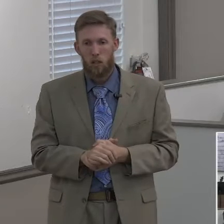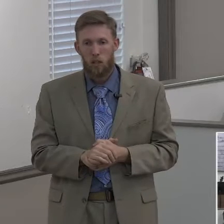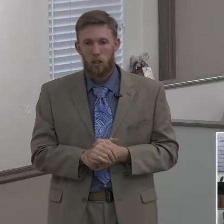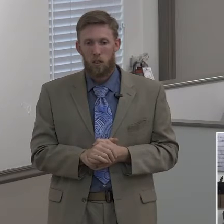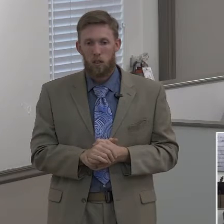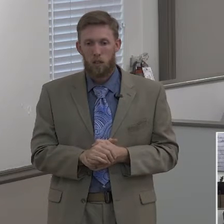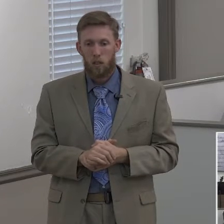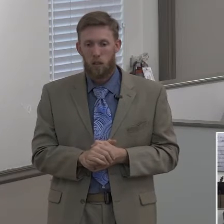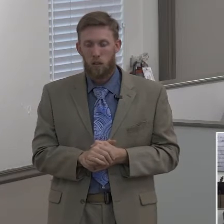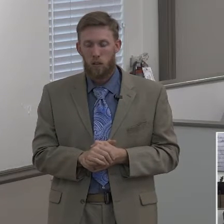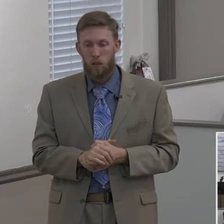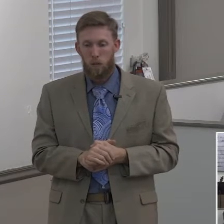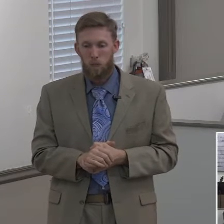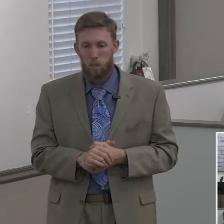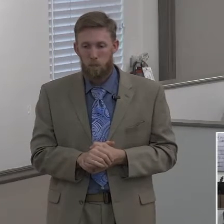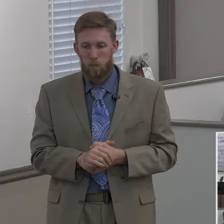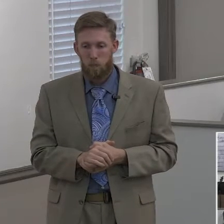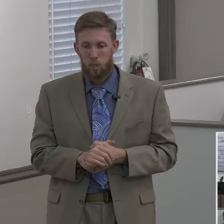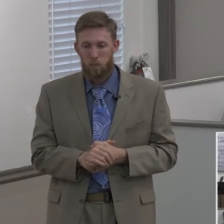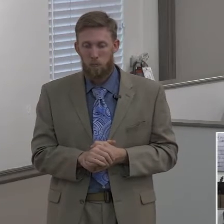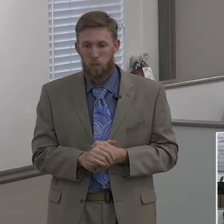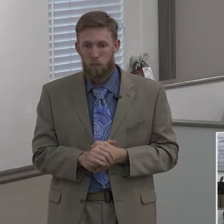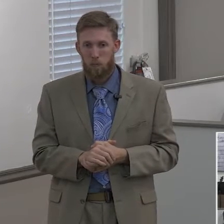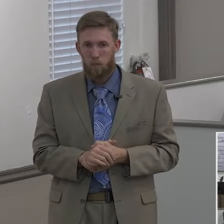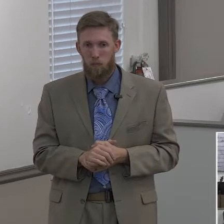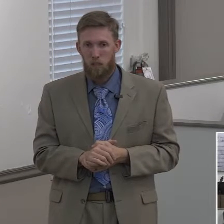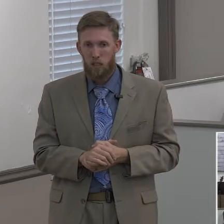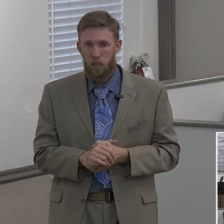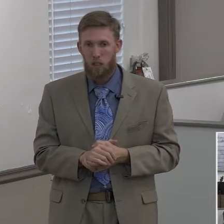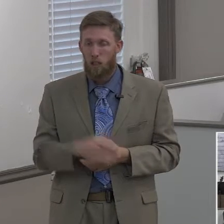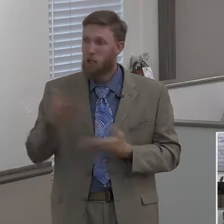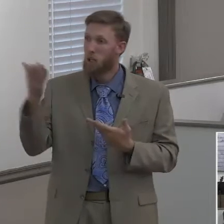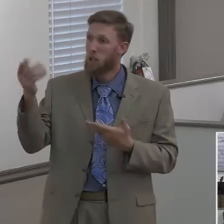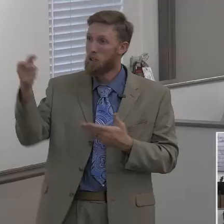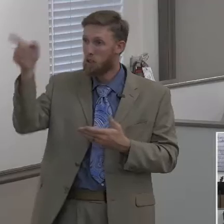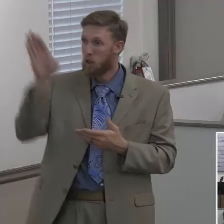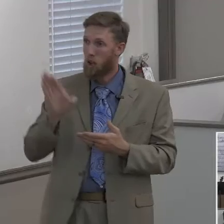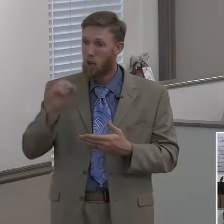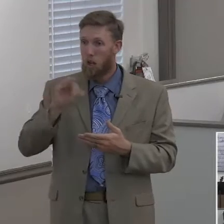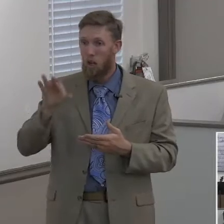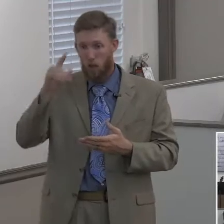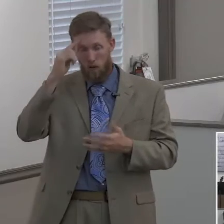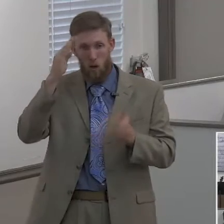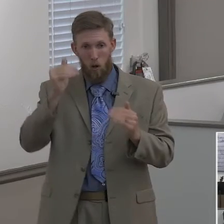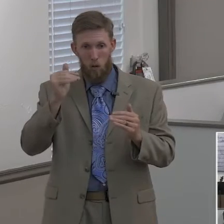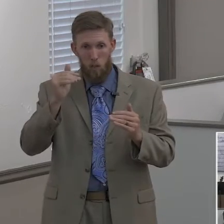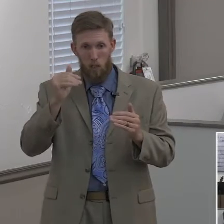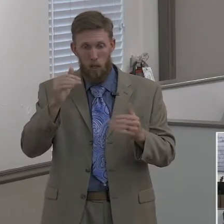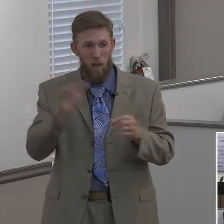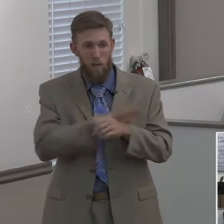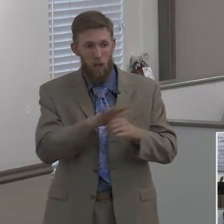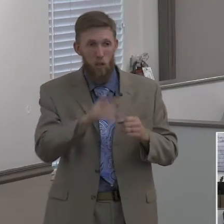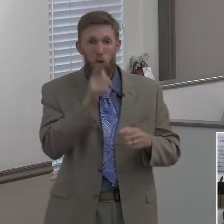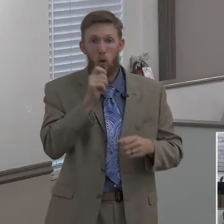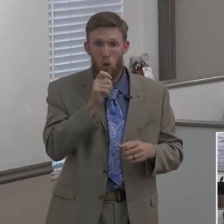Now the God of hope. So He is the God of hope. Amen? Now the God of hope fill